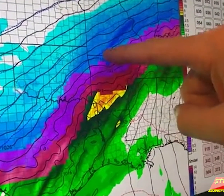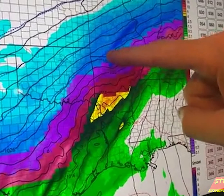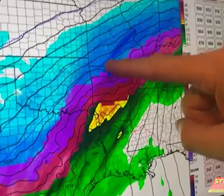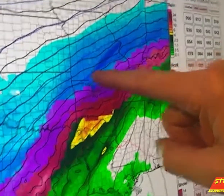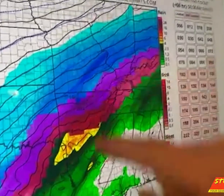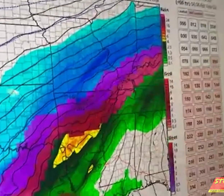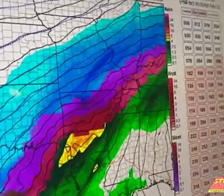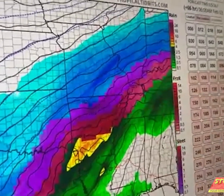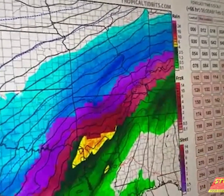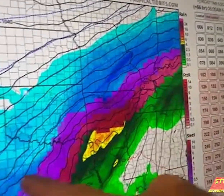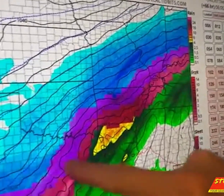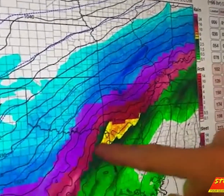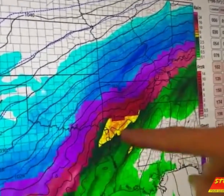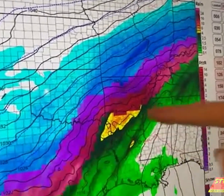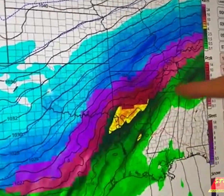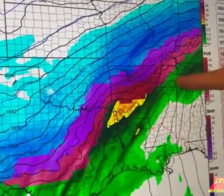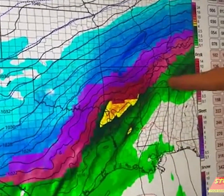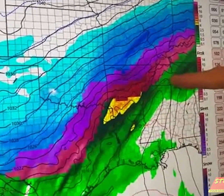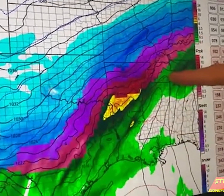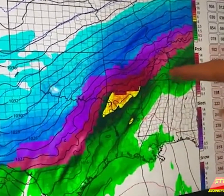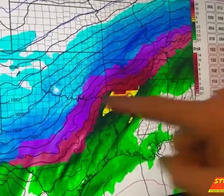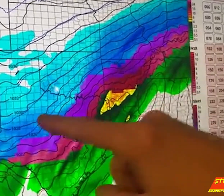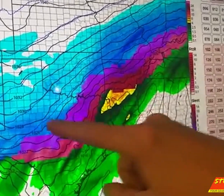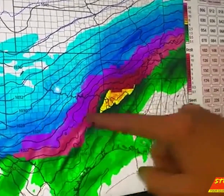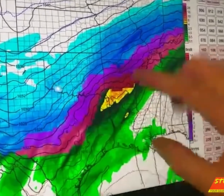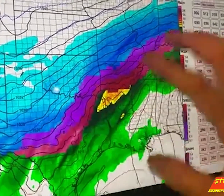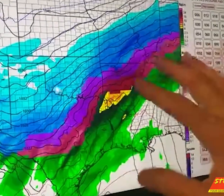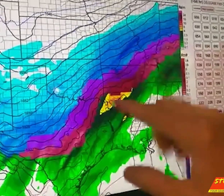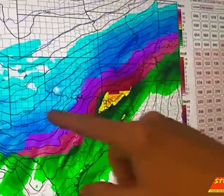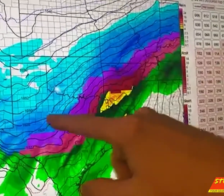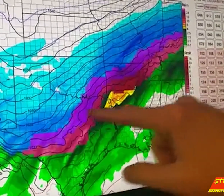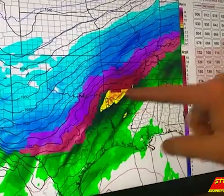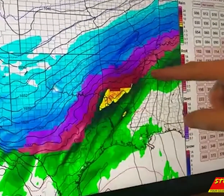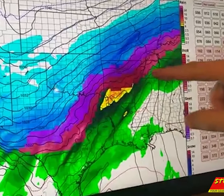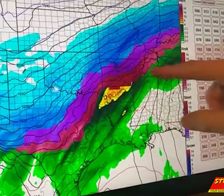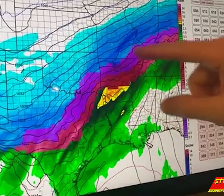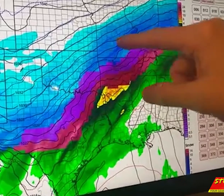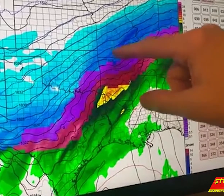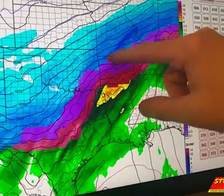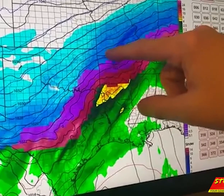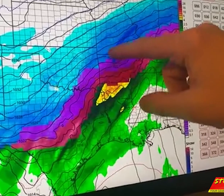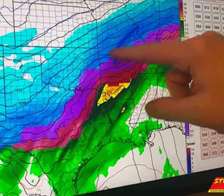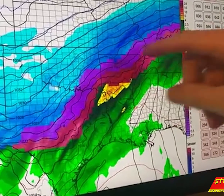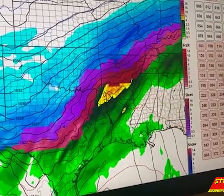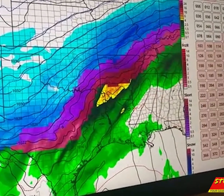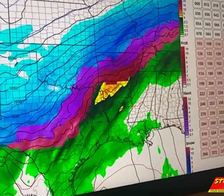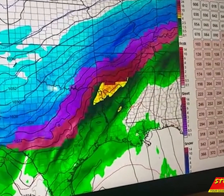Branson. It's a more southerly track. So according to the GFS, it's a southerly track, so it's more snow. So that's why we